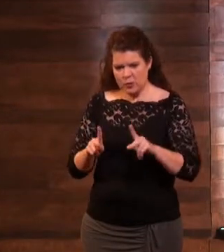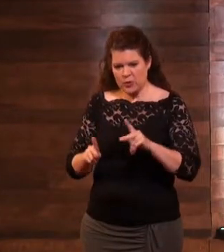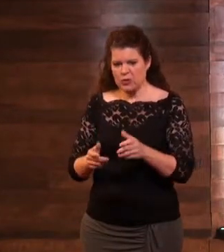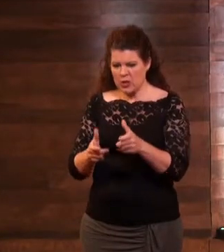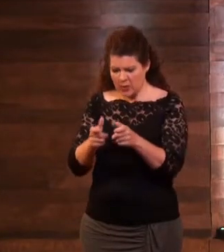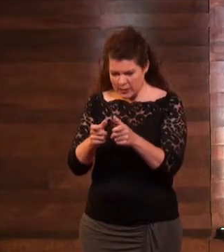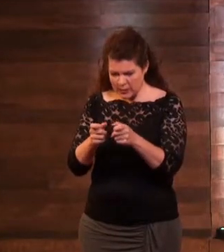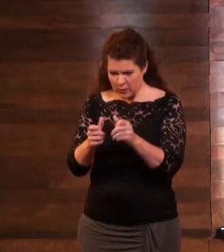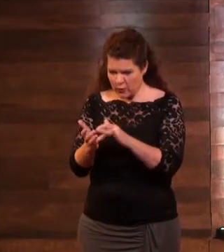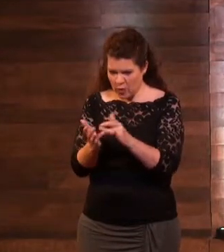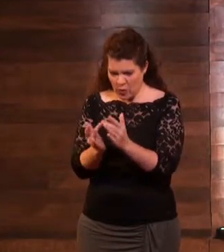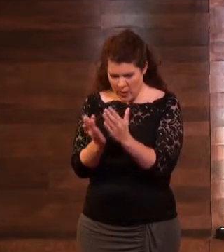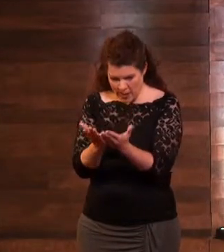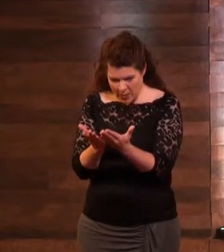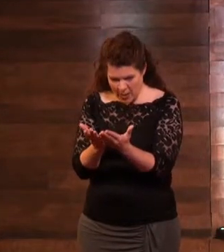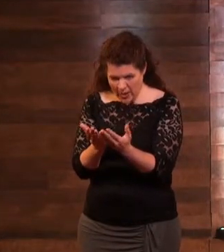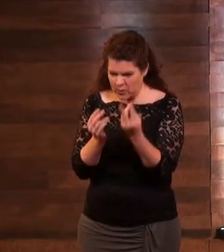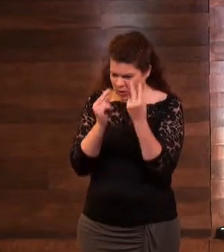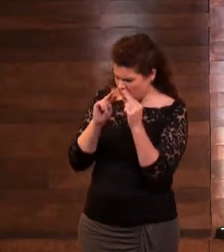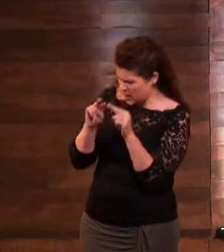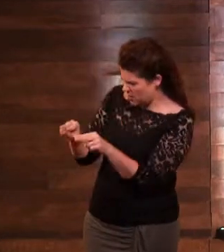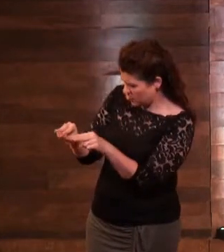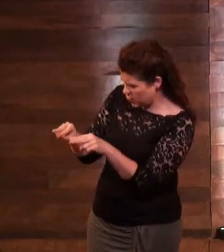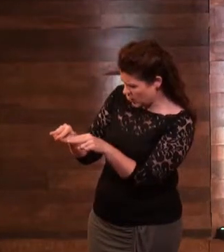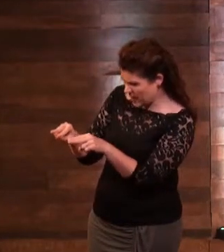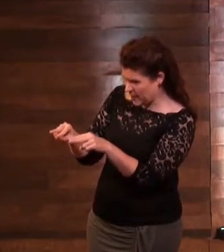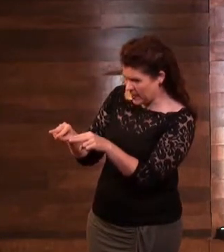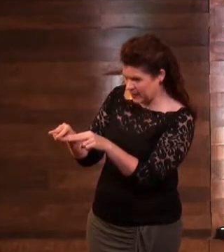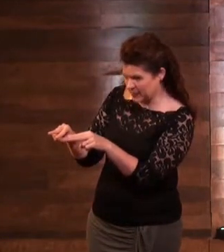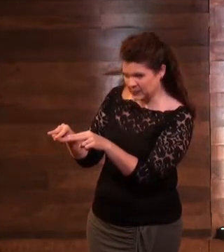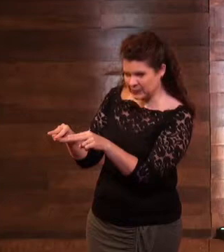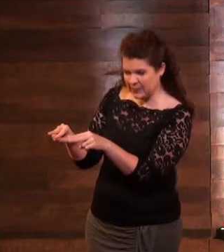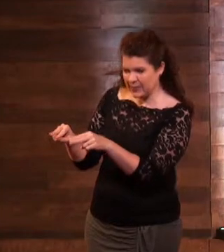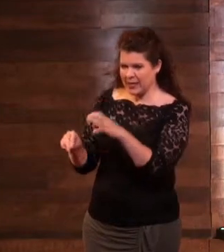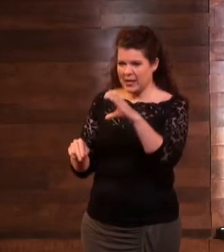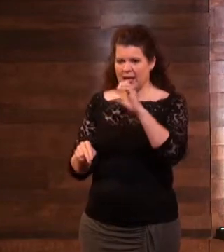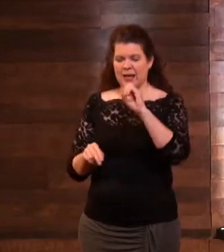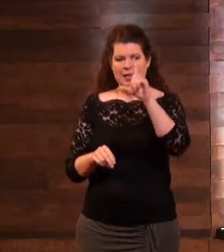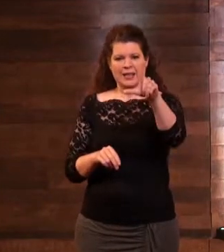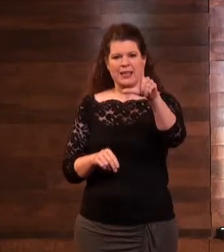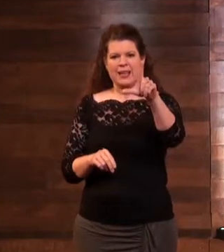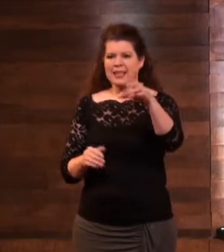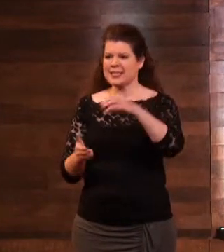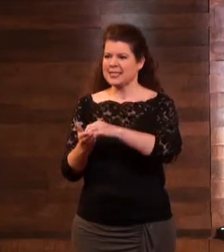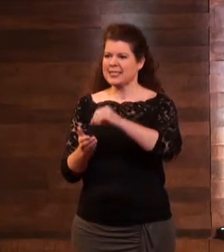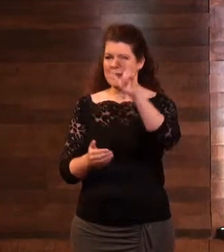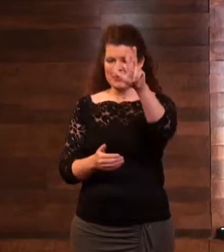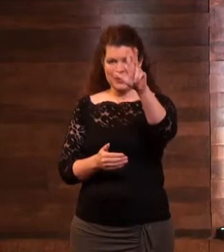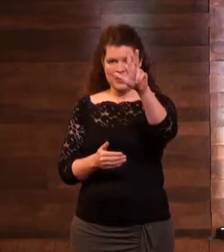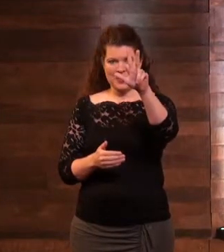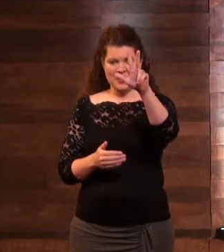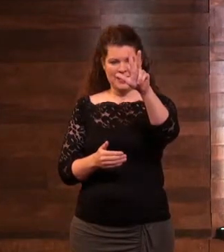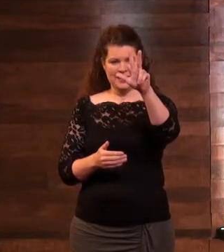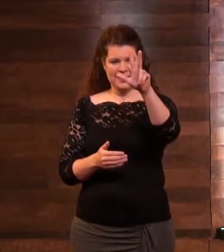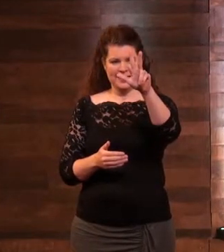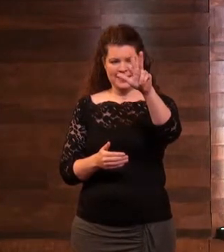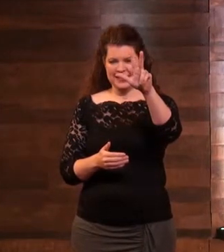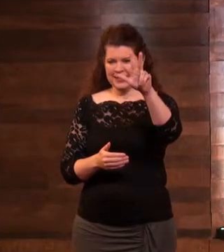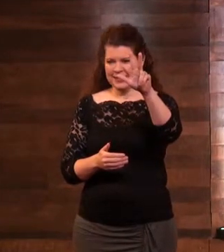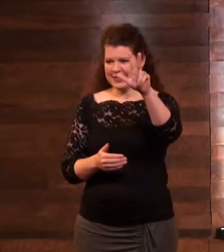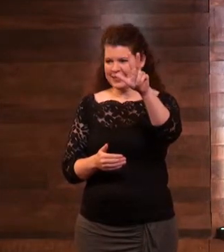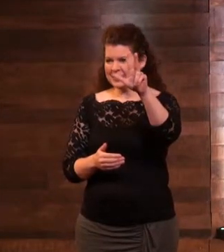and lean over right now and take a look at that screen. Make sure it says Colossians 3 on there somewhere, all right? I know you